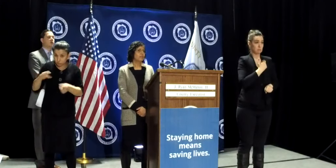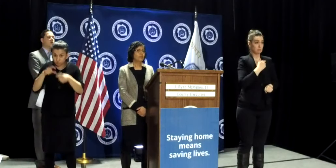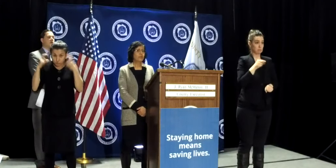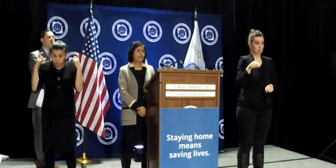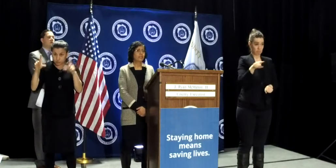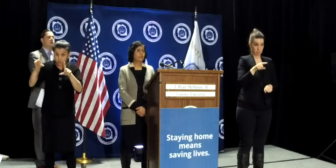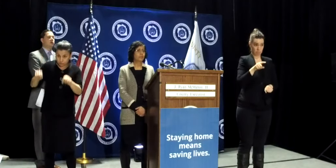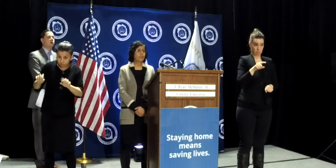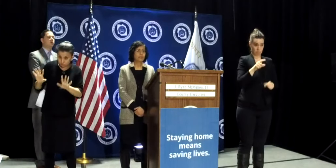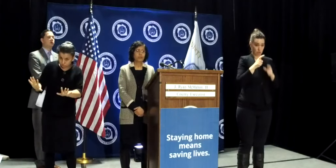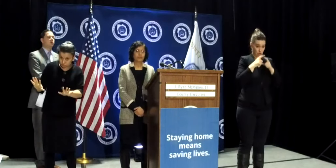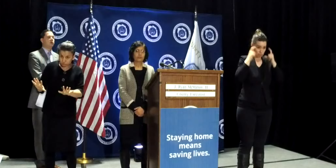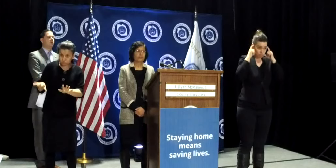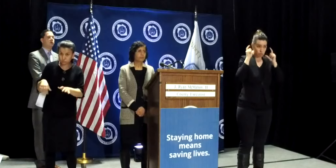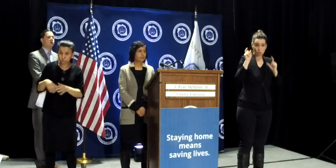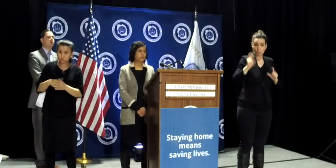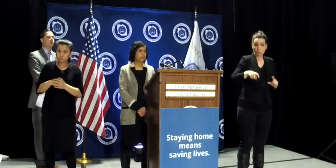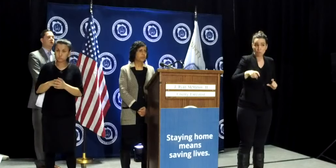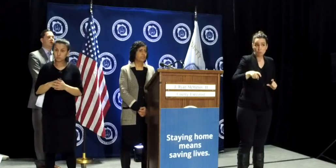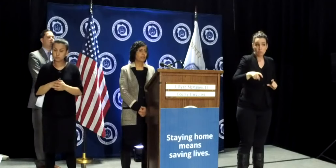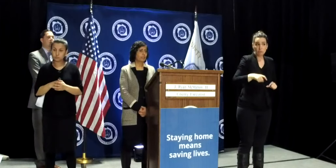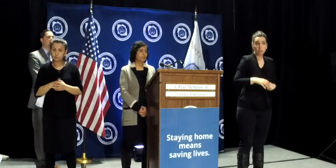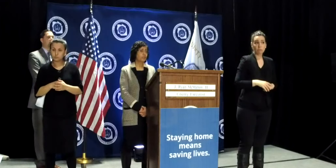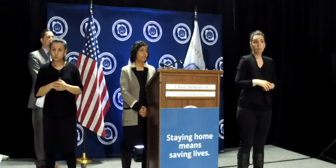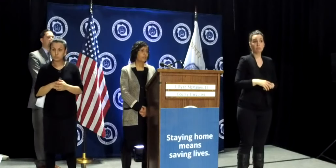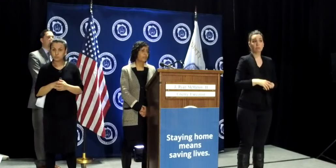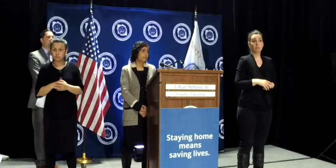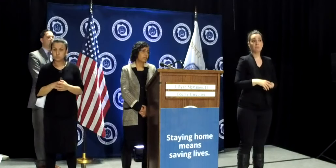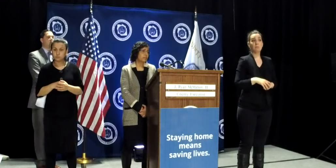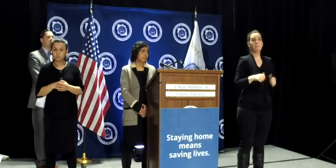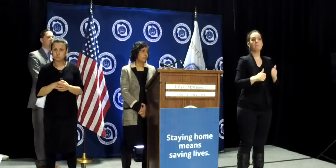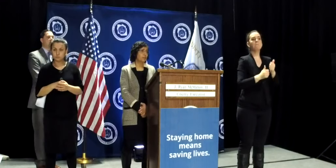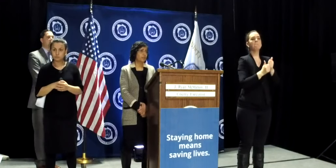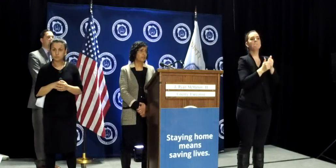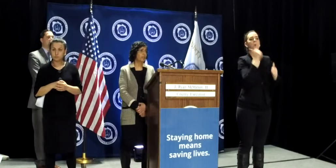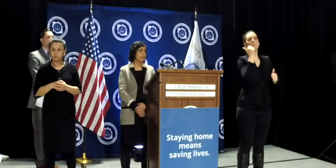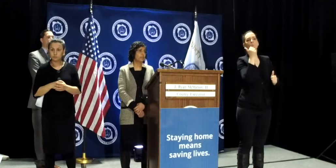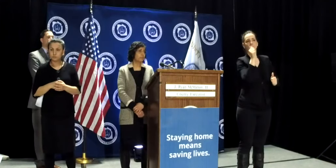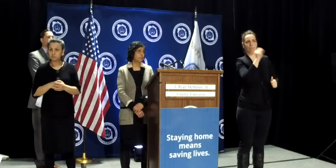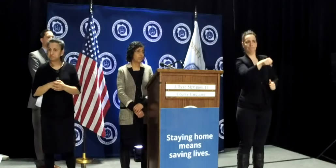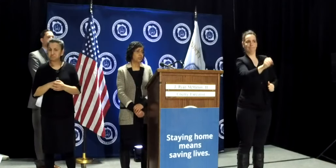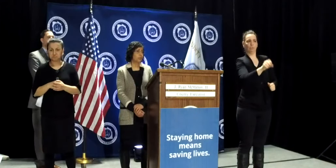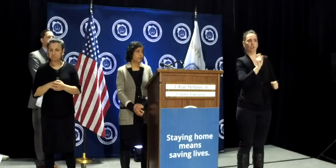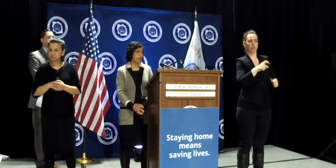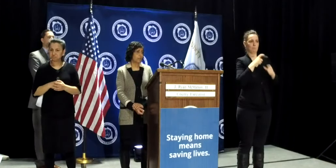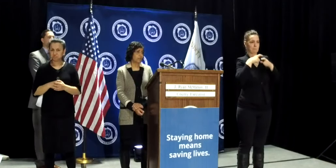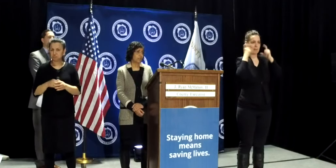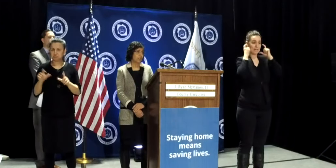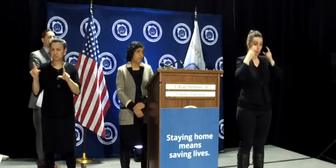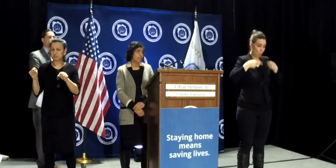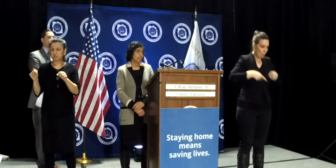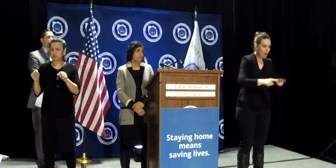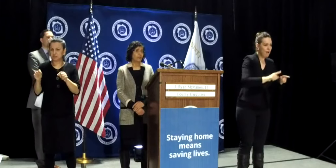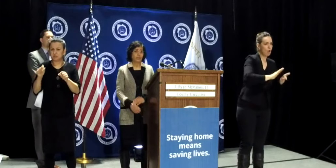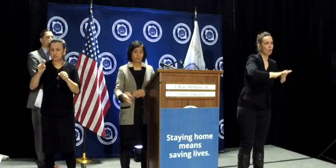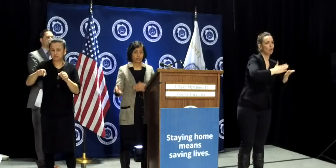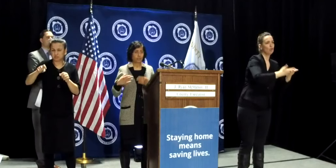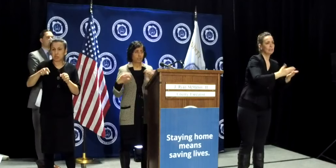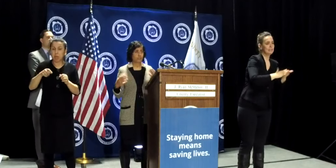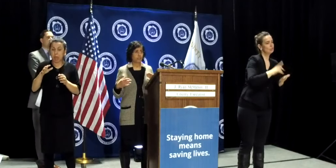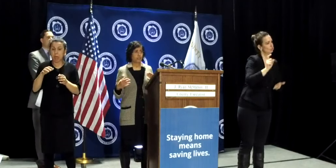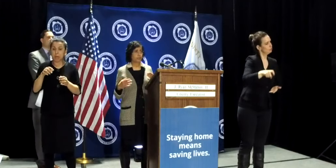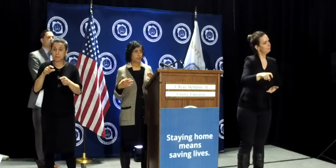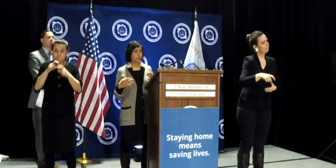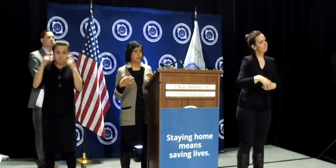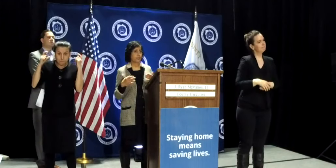masks? So, I mean, at this point, most of the foods, they should be wearing masks. I mean, we recommend everybody to wear masks for the